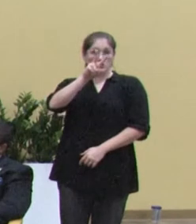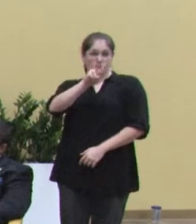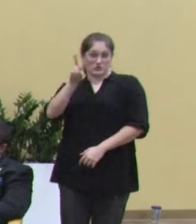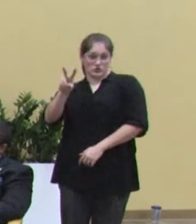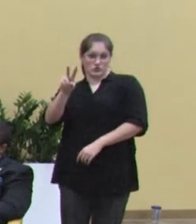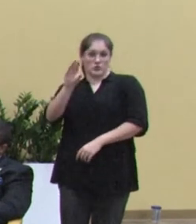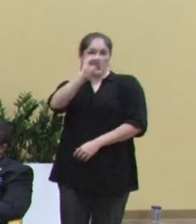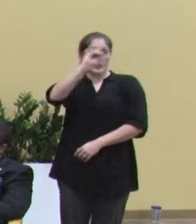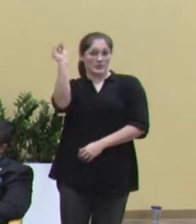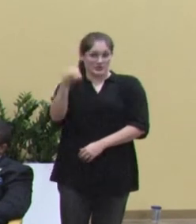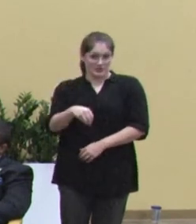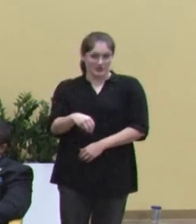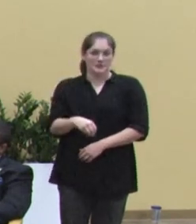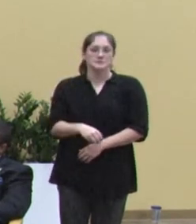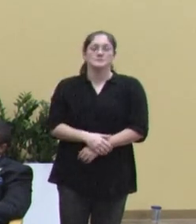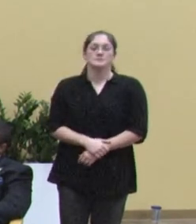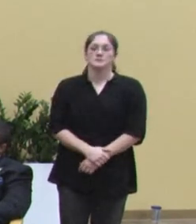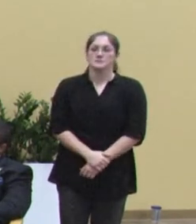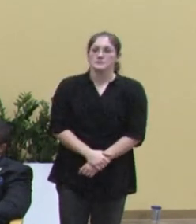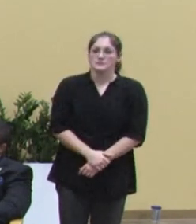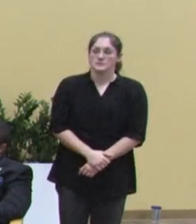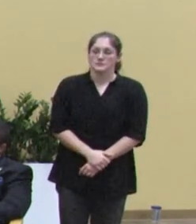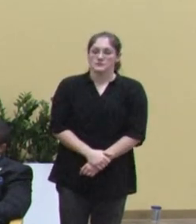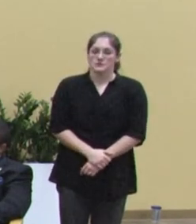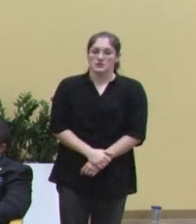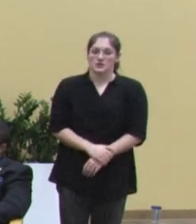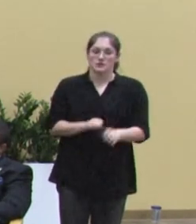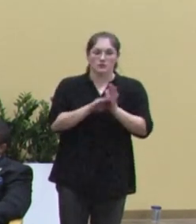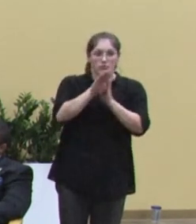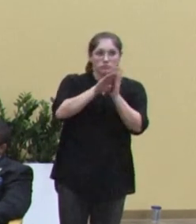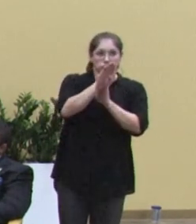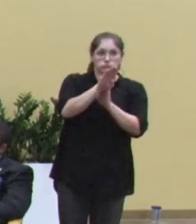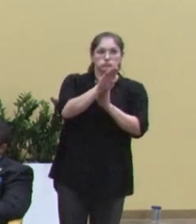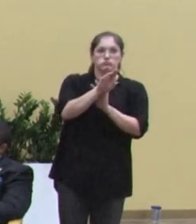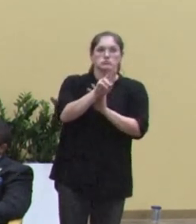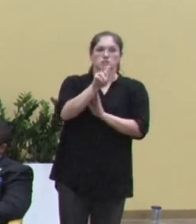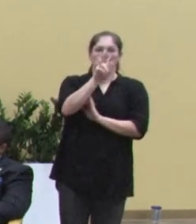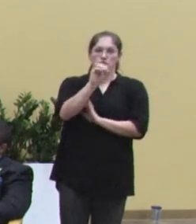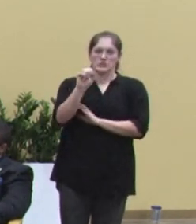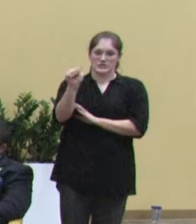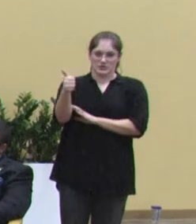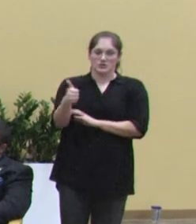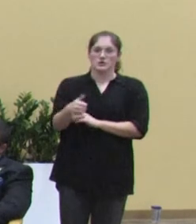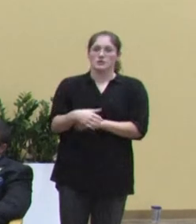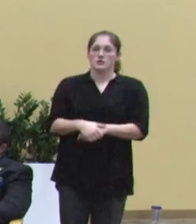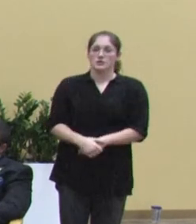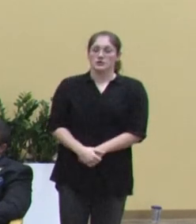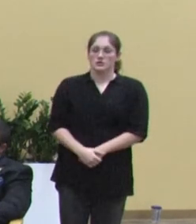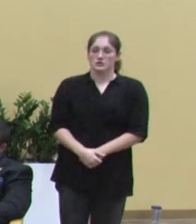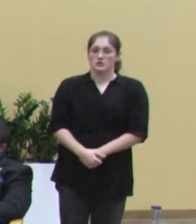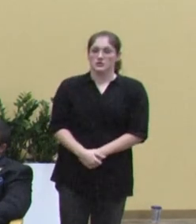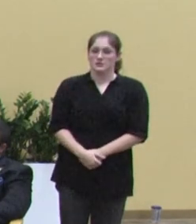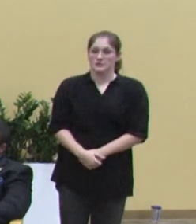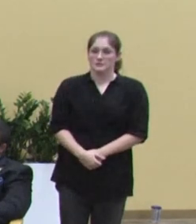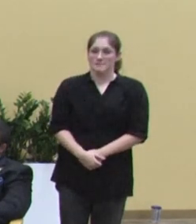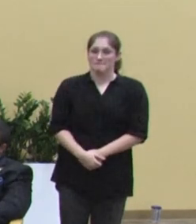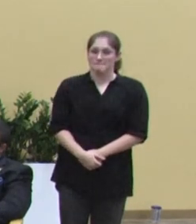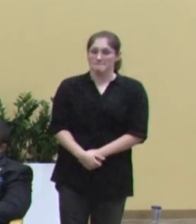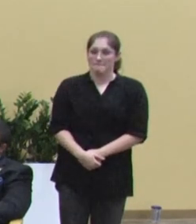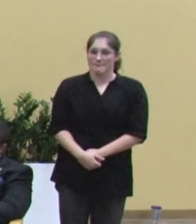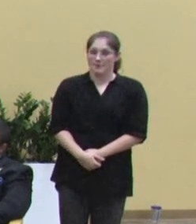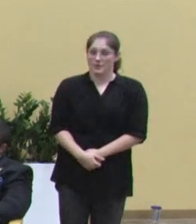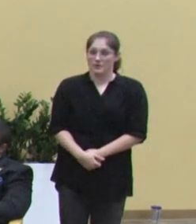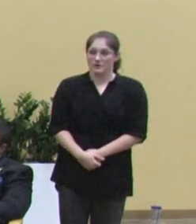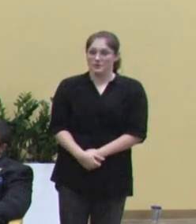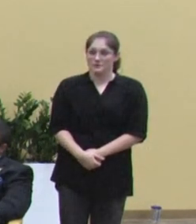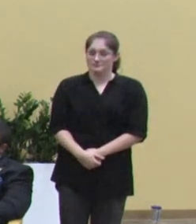1997. And currently, 14% of all women-owned businesses are owned by black females, and I